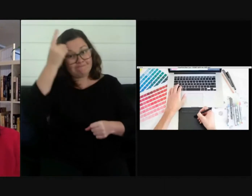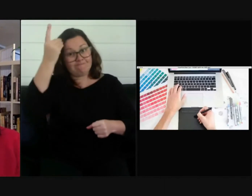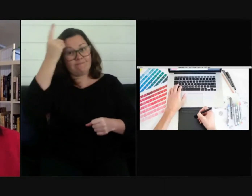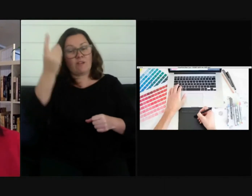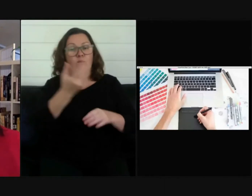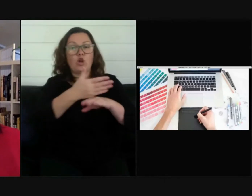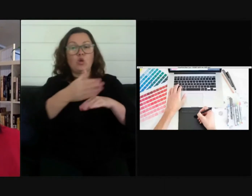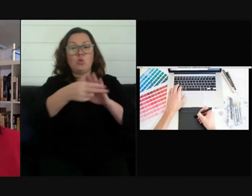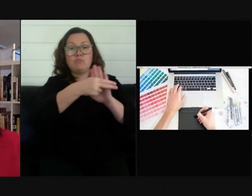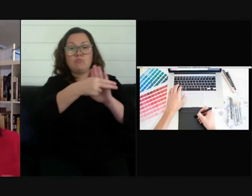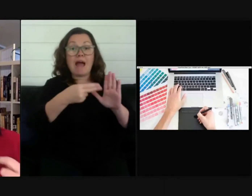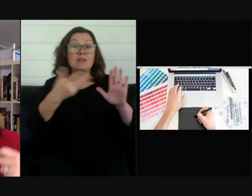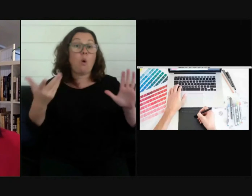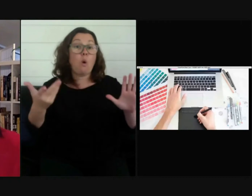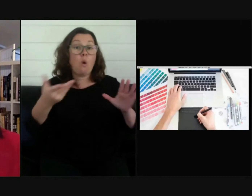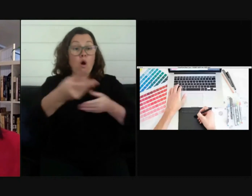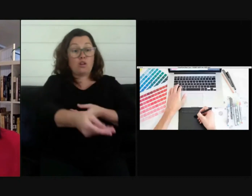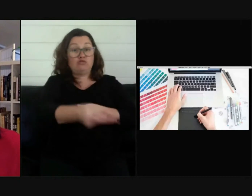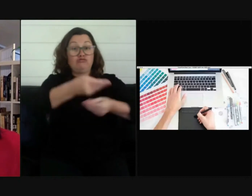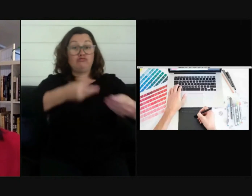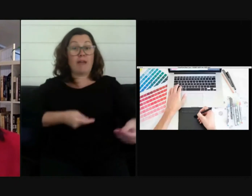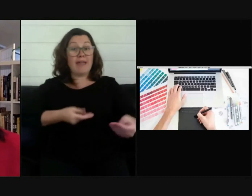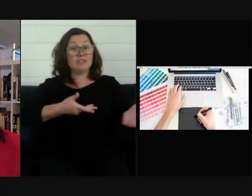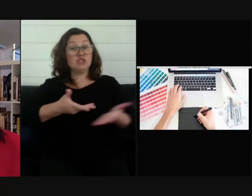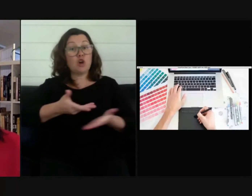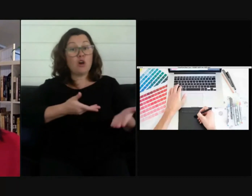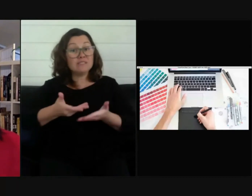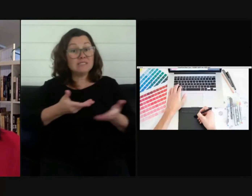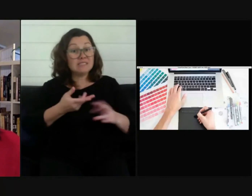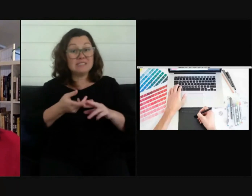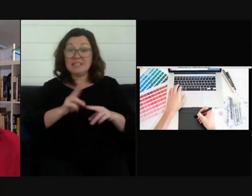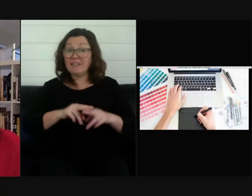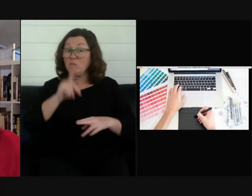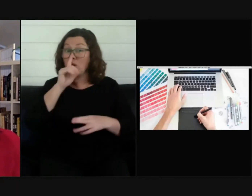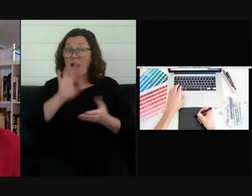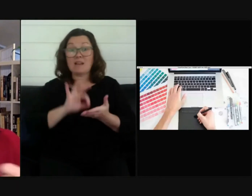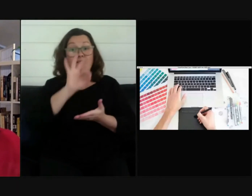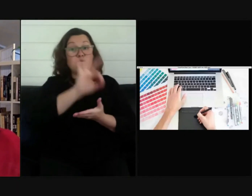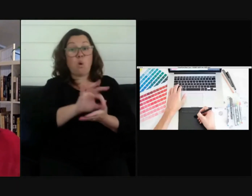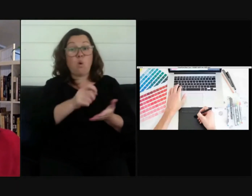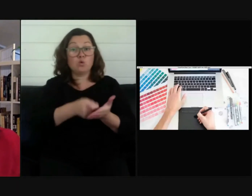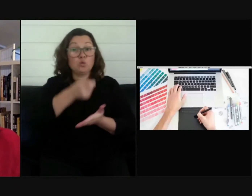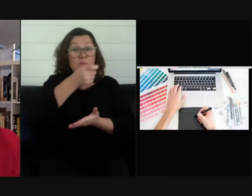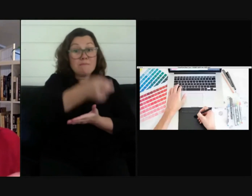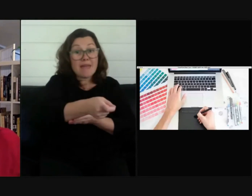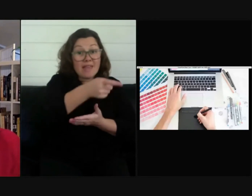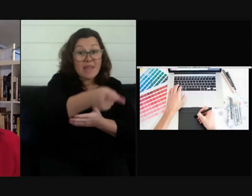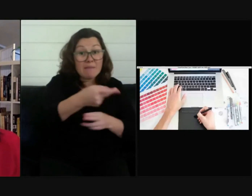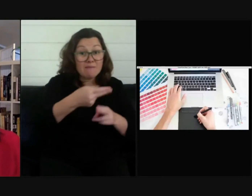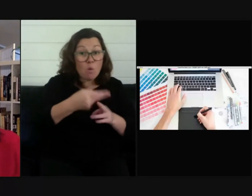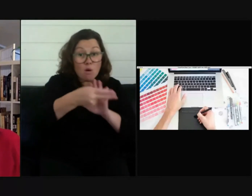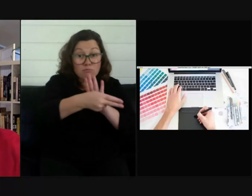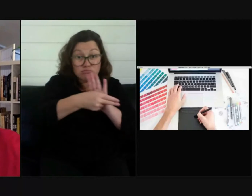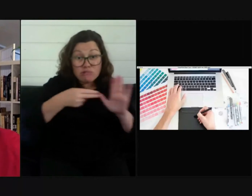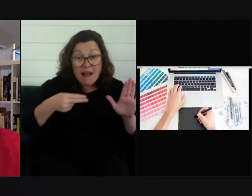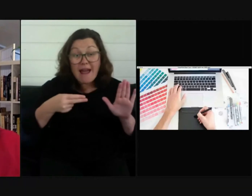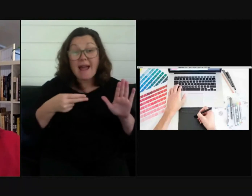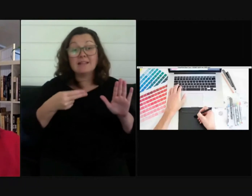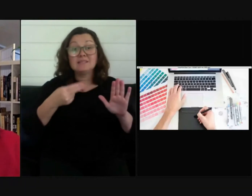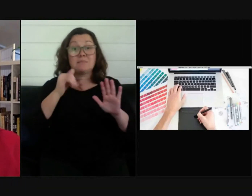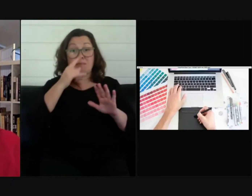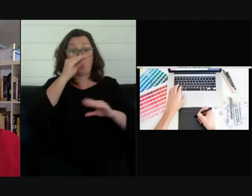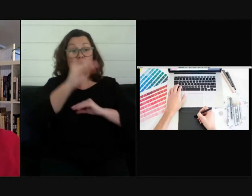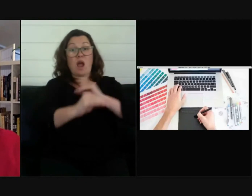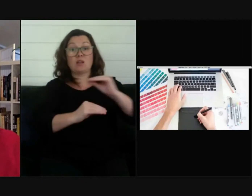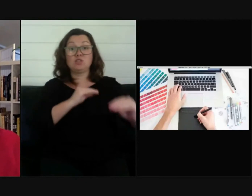a designer for a new logo or a brand refresh, can you swap video services for